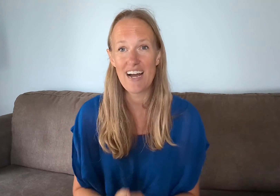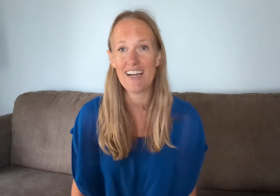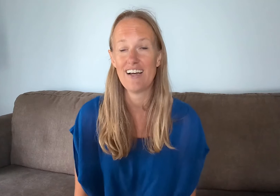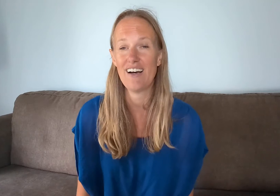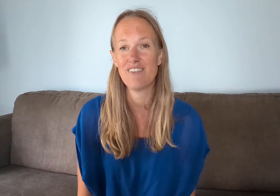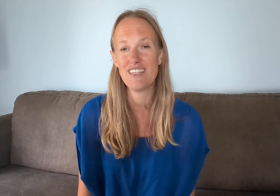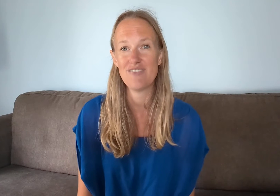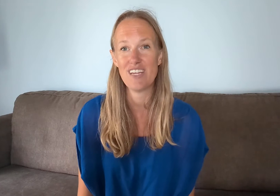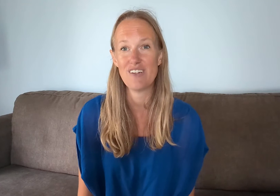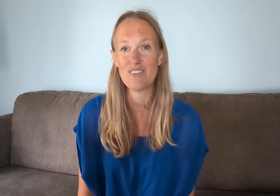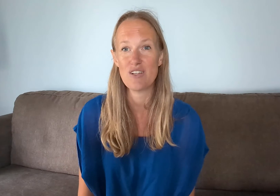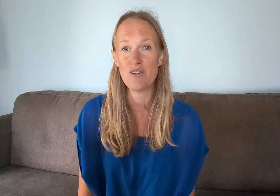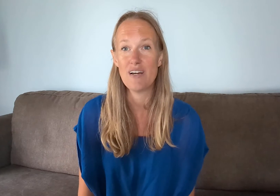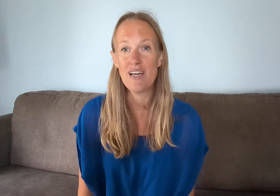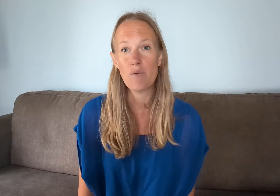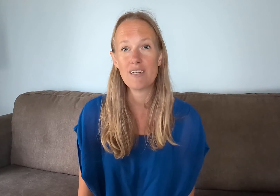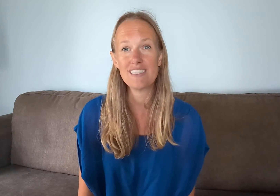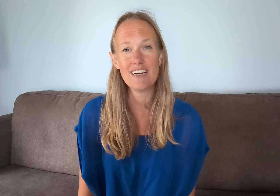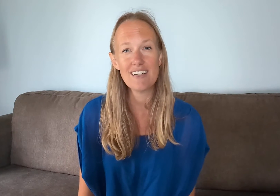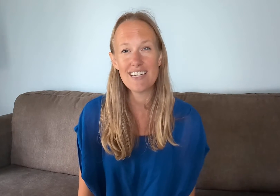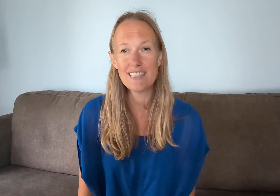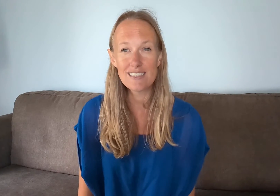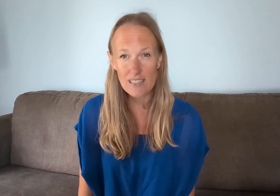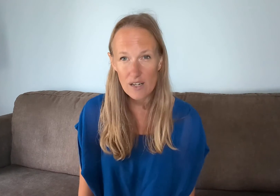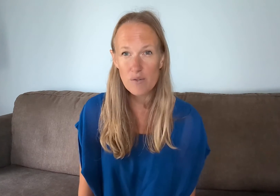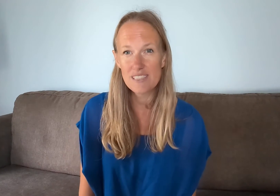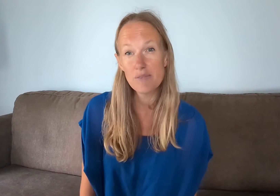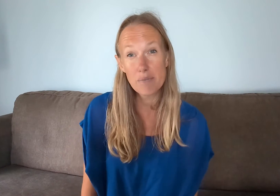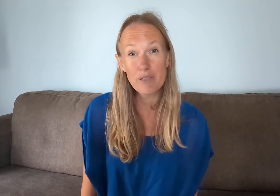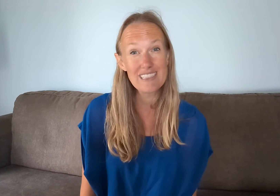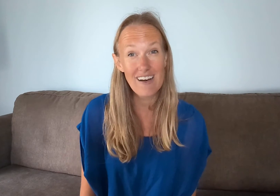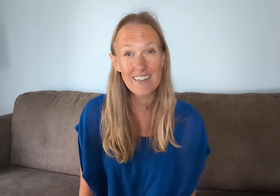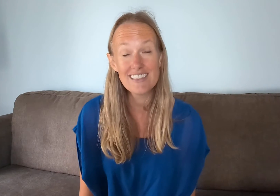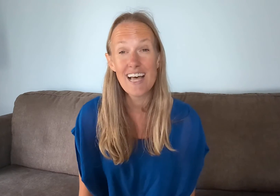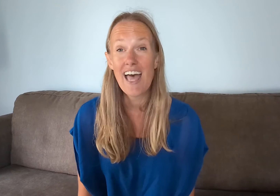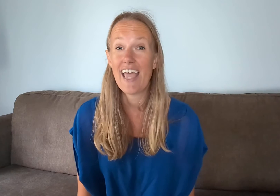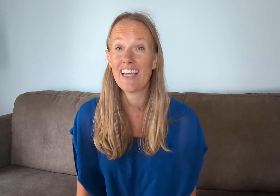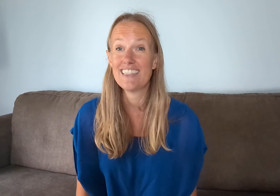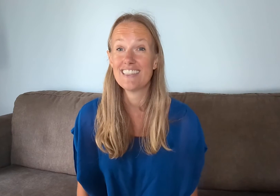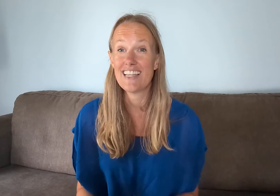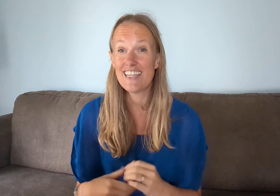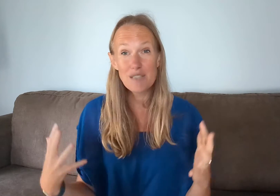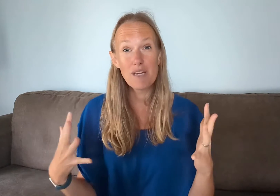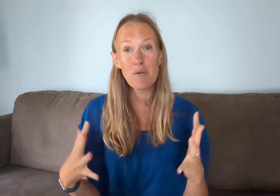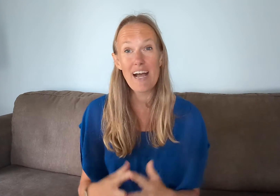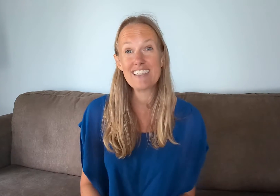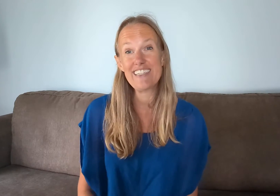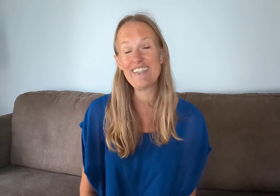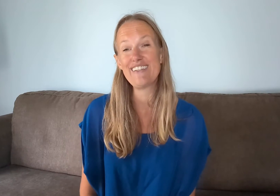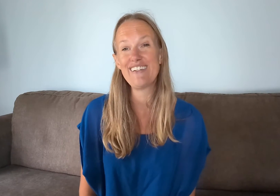track for these videos. So we're going to start in nice and slow with some simple songs. And this week, we're actually going to learn